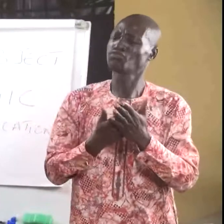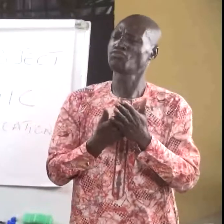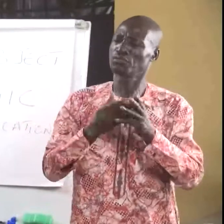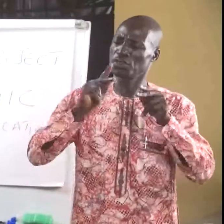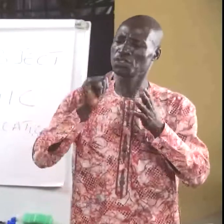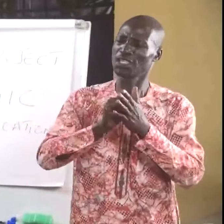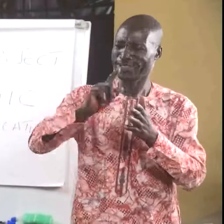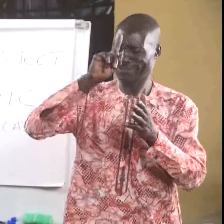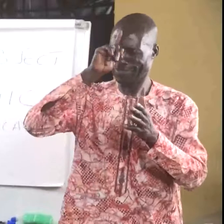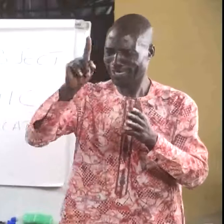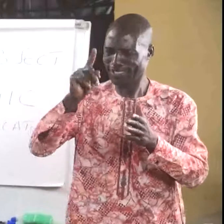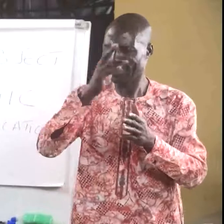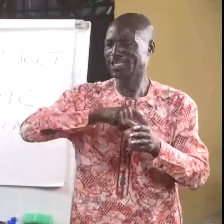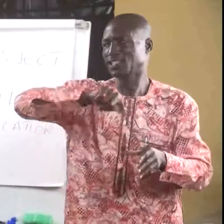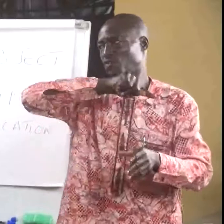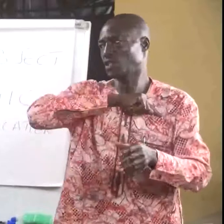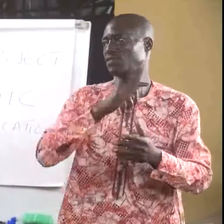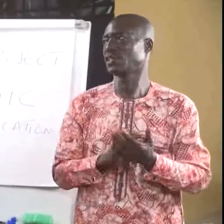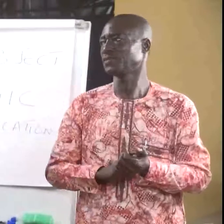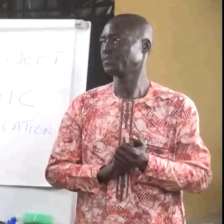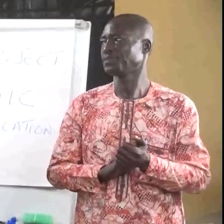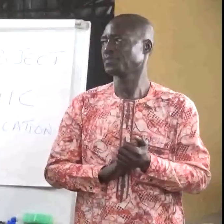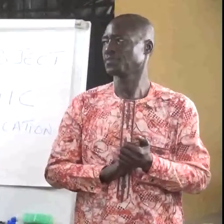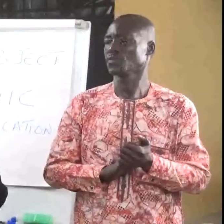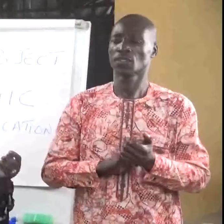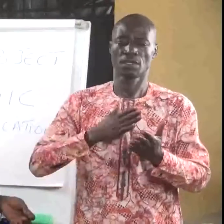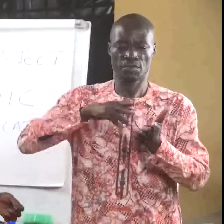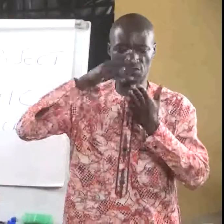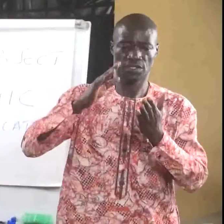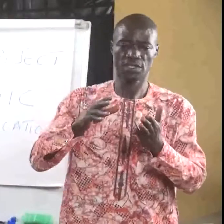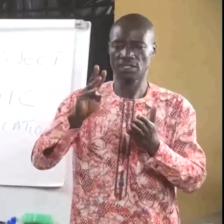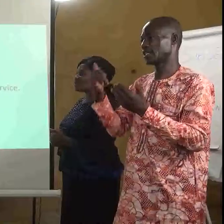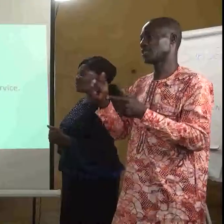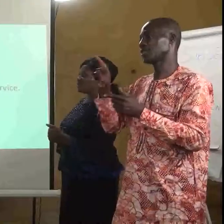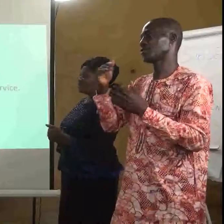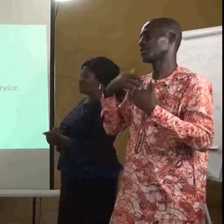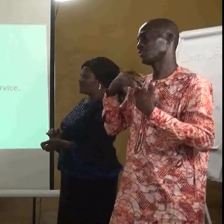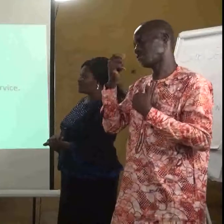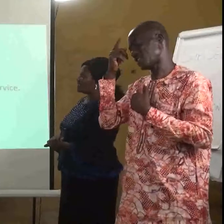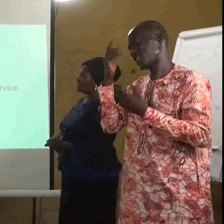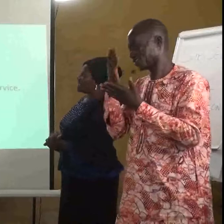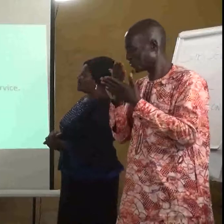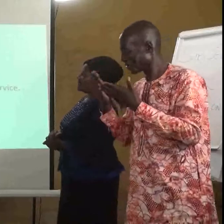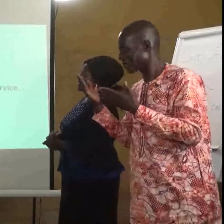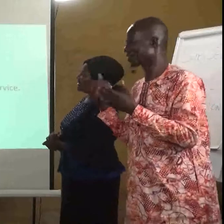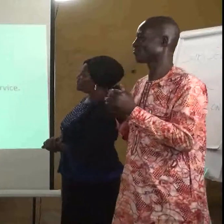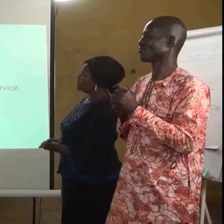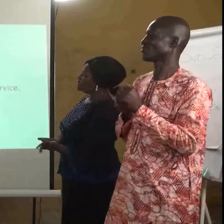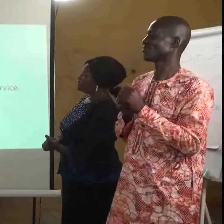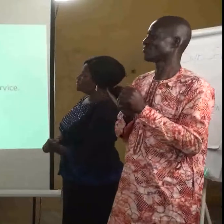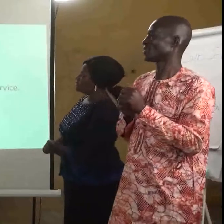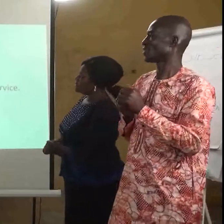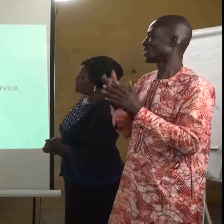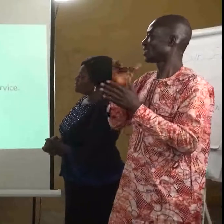be improved. Now, my learners, I know by now you've understood what we've been learning. We've been